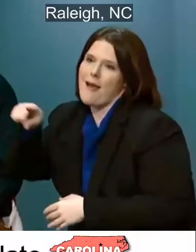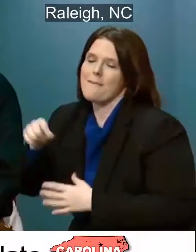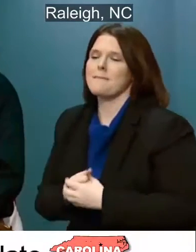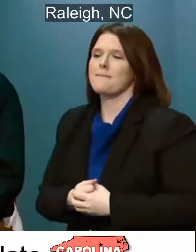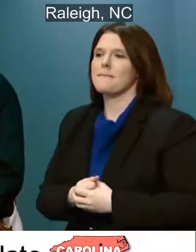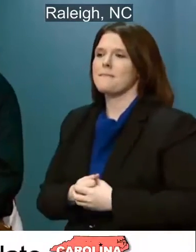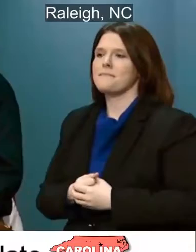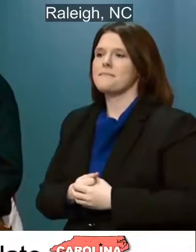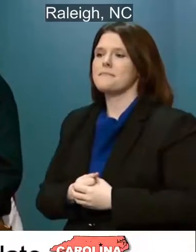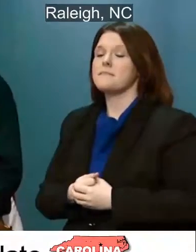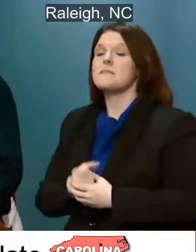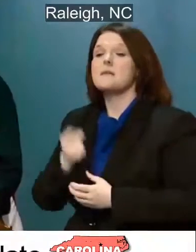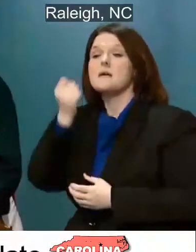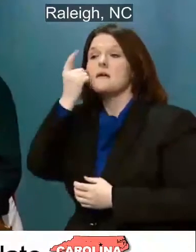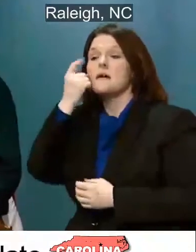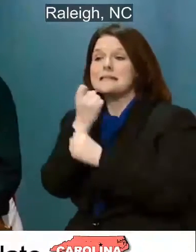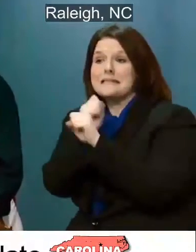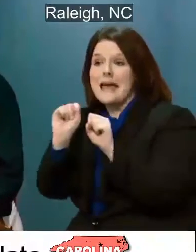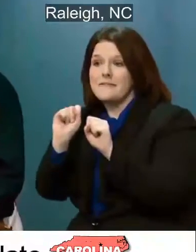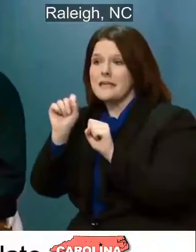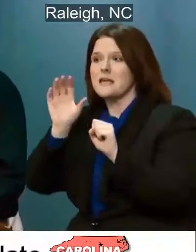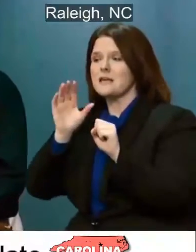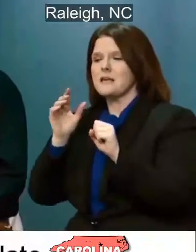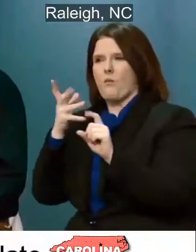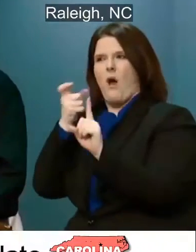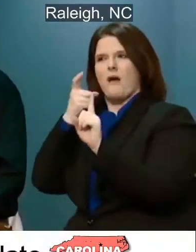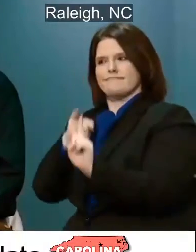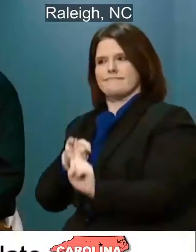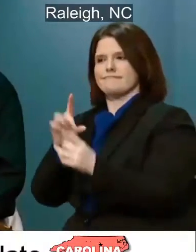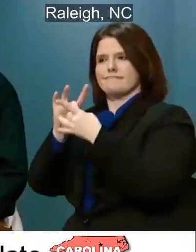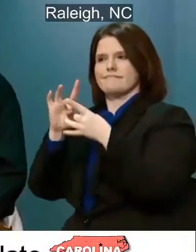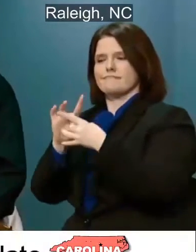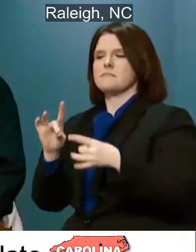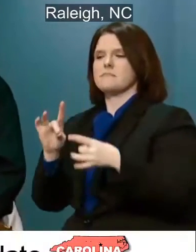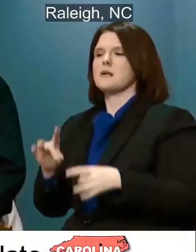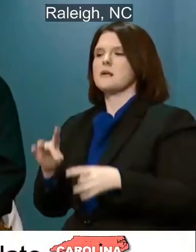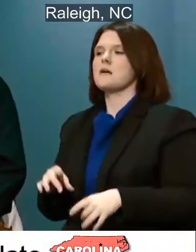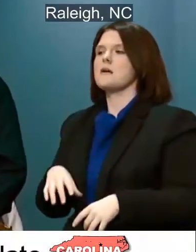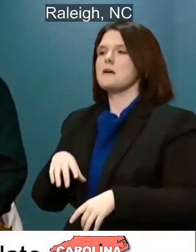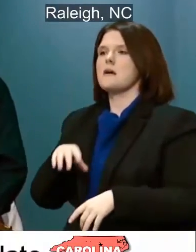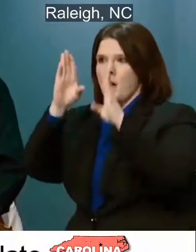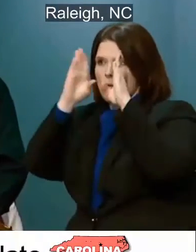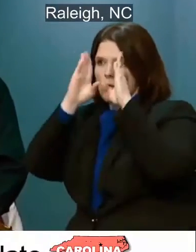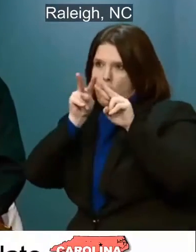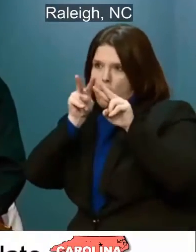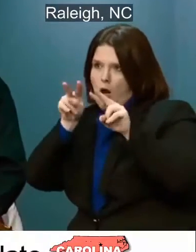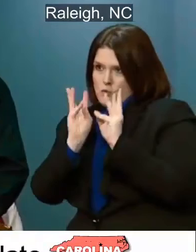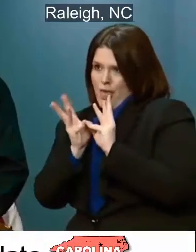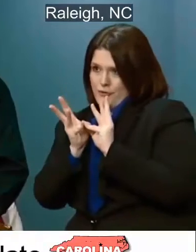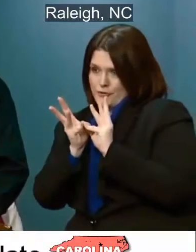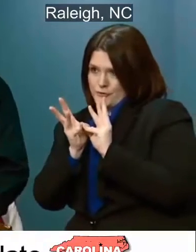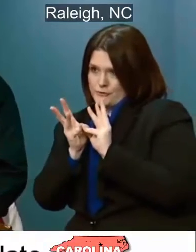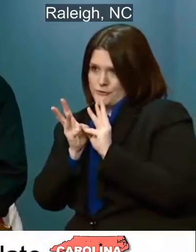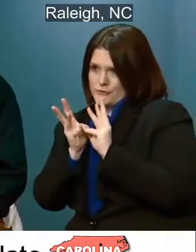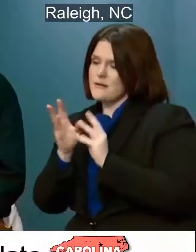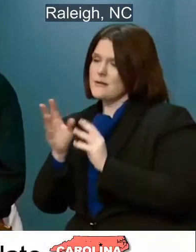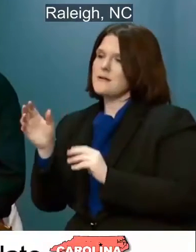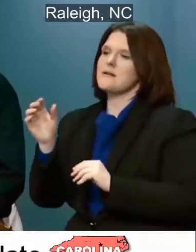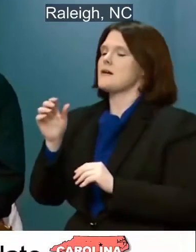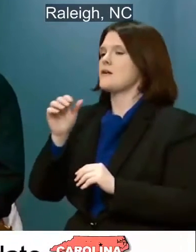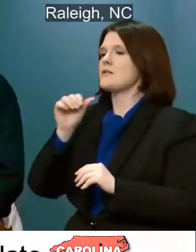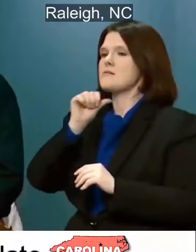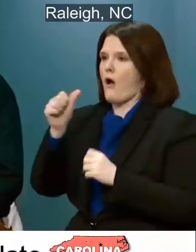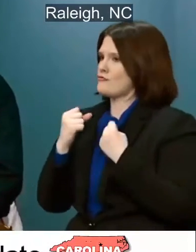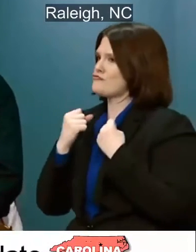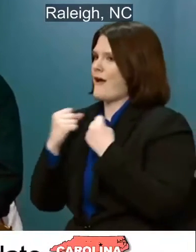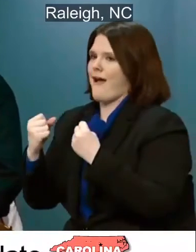safety tips before I take questions. Watch your weather forecast and monitor it. Don't be on the roads unless